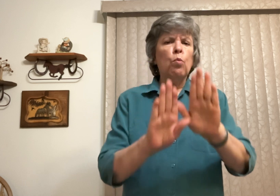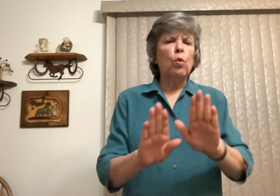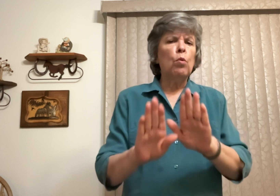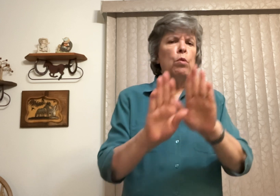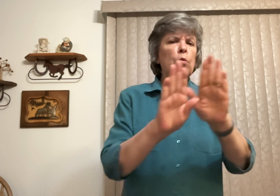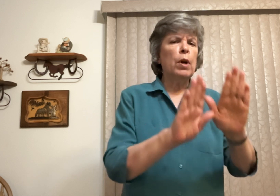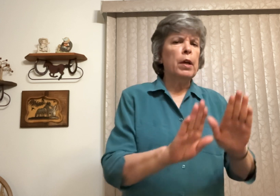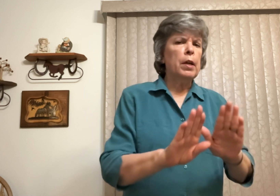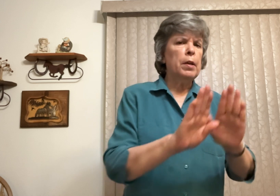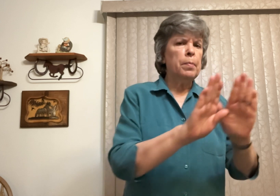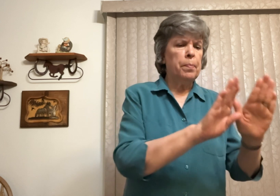rolled away